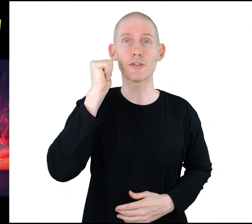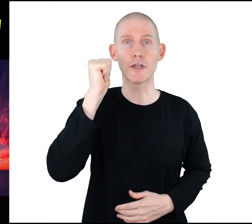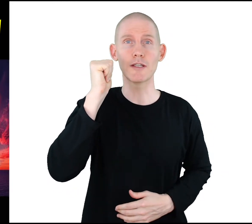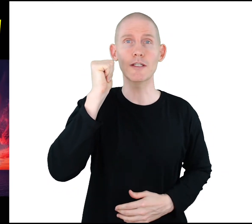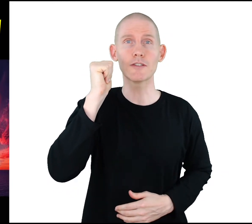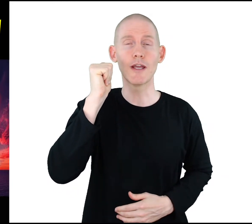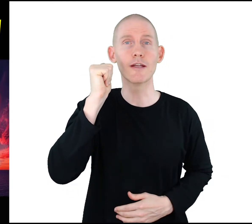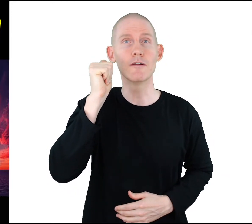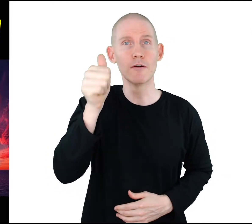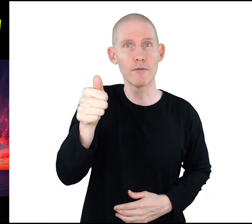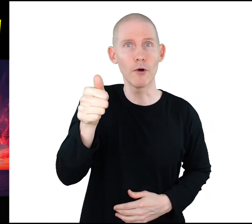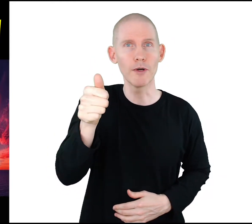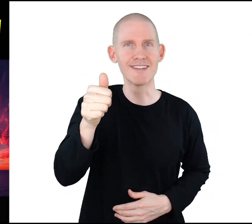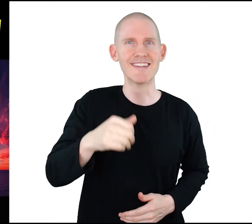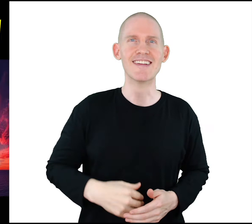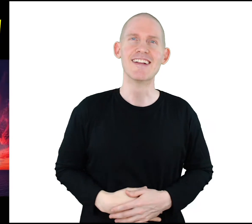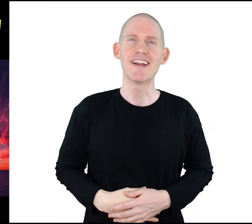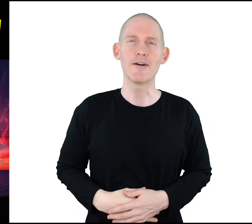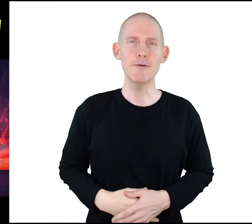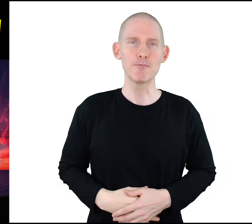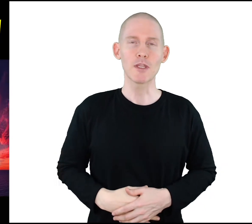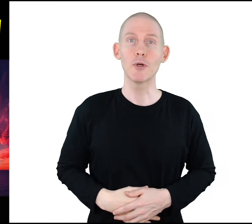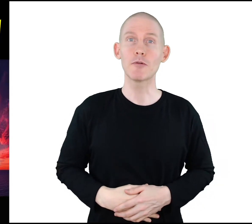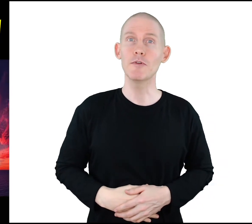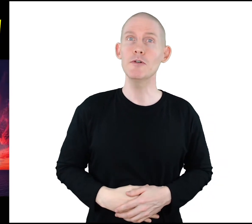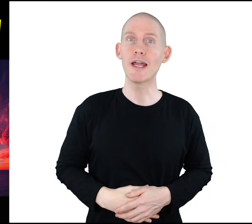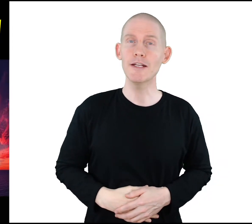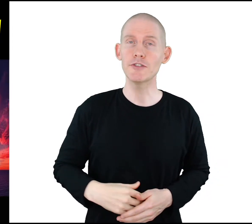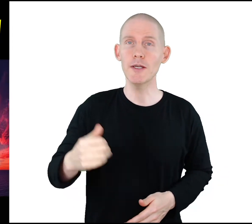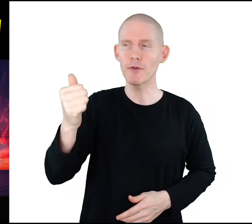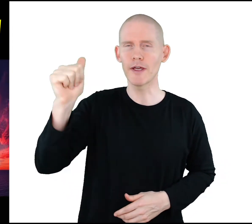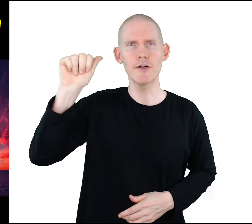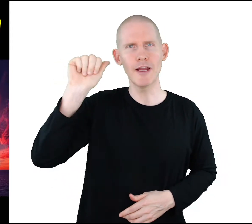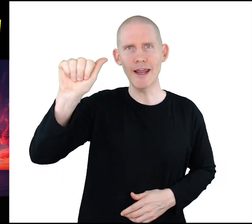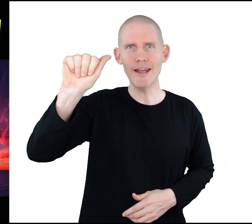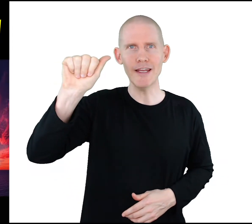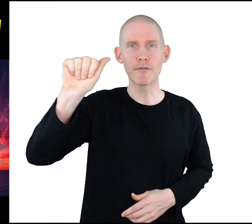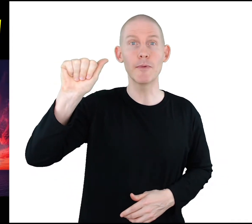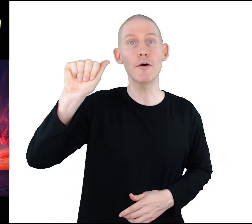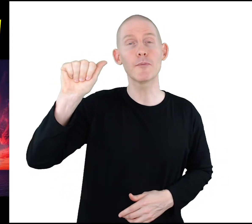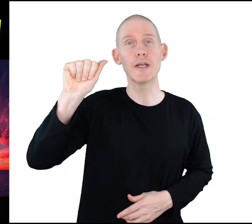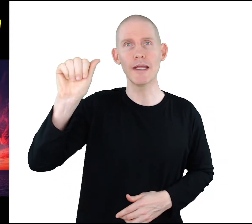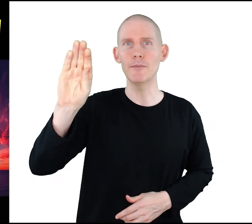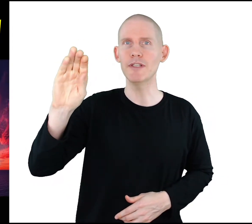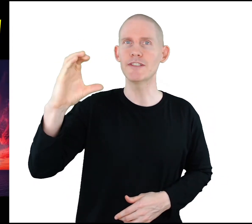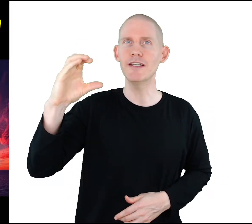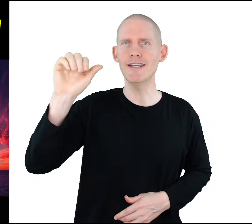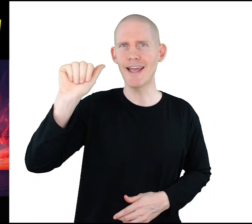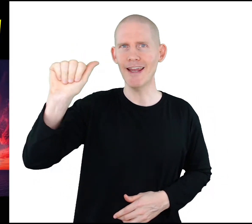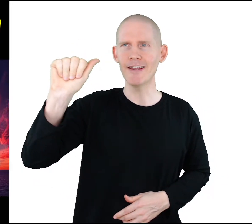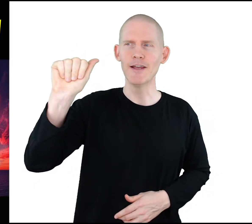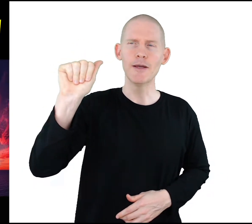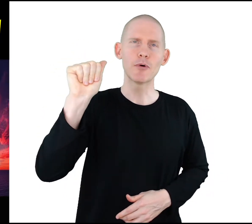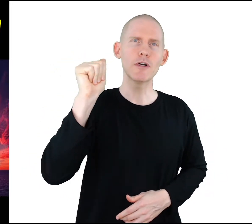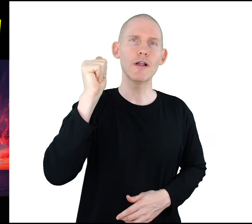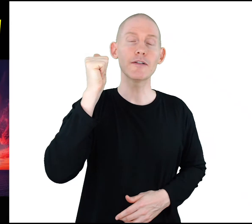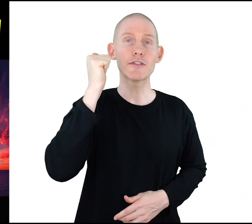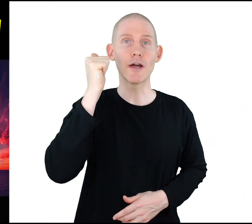like this, and forward. All right, quick review. Hand shape the letter A from the alphabet. A, B, C, A. Put it alongside